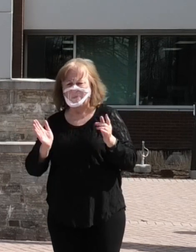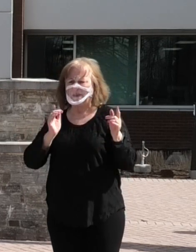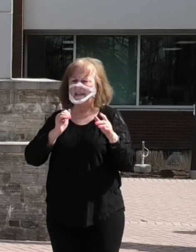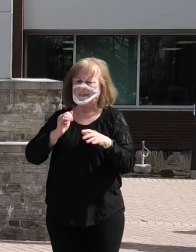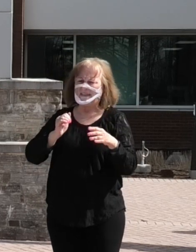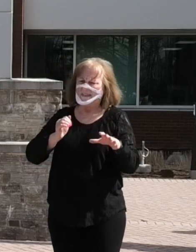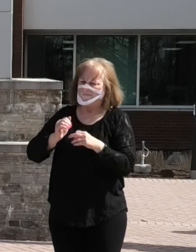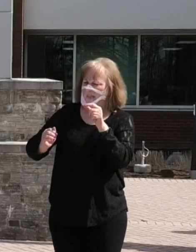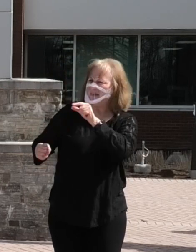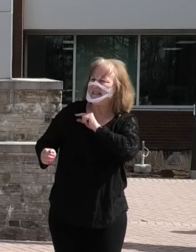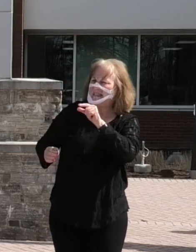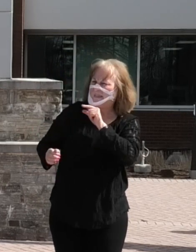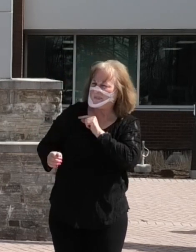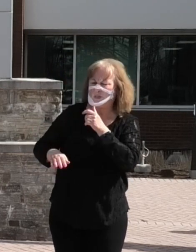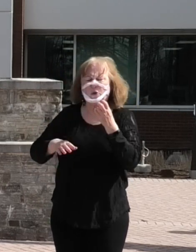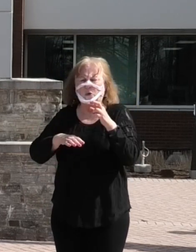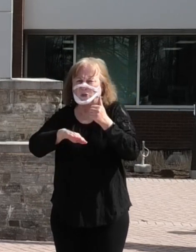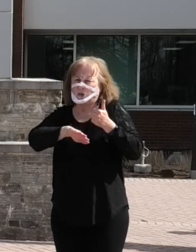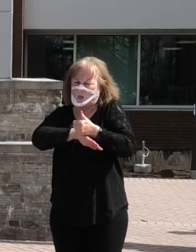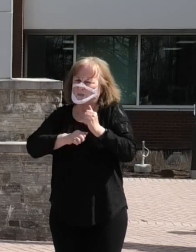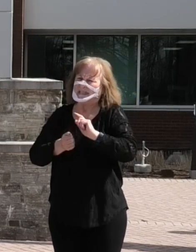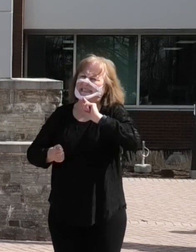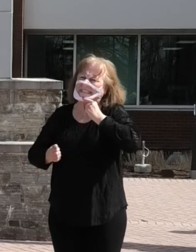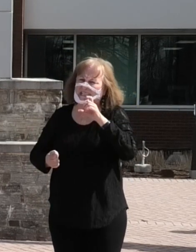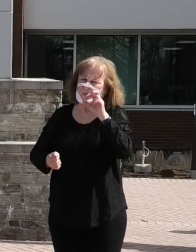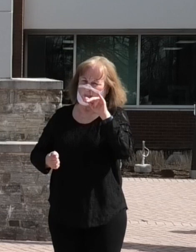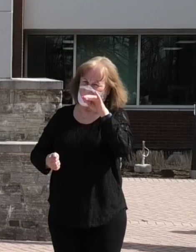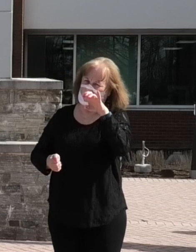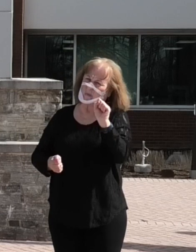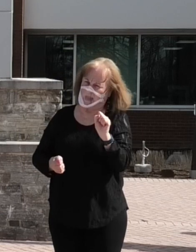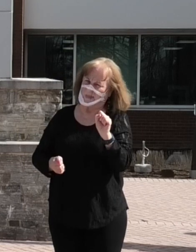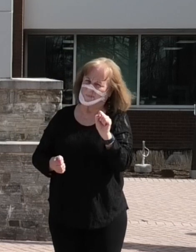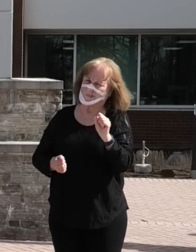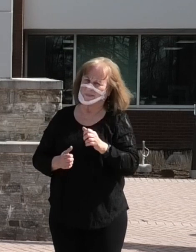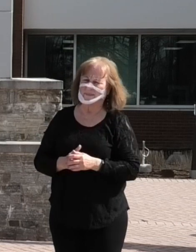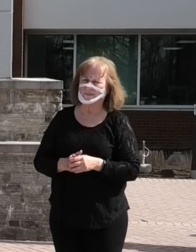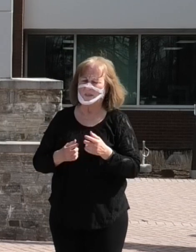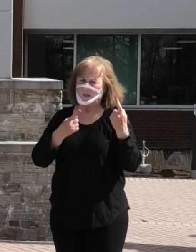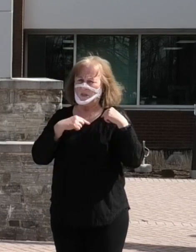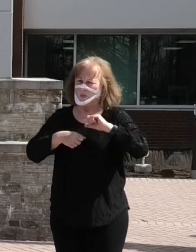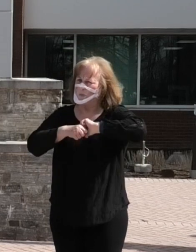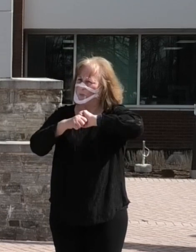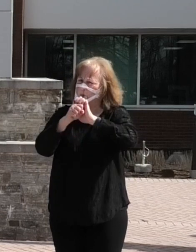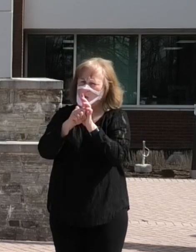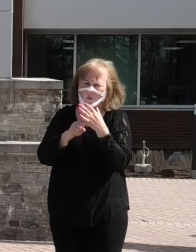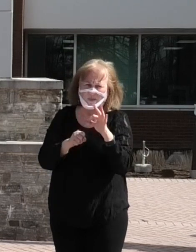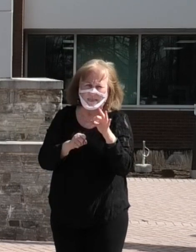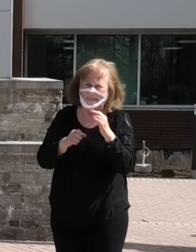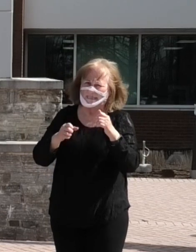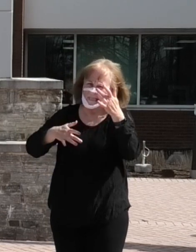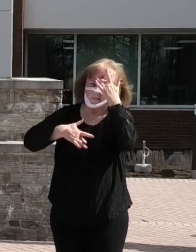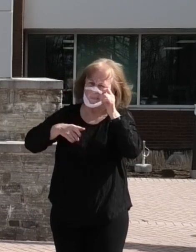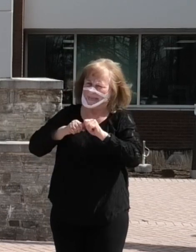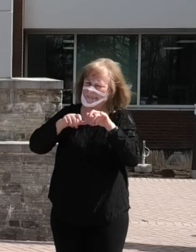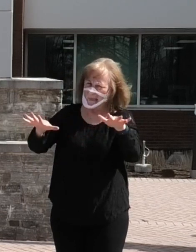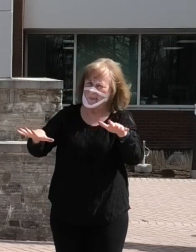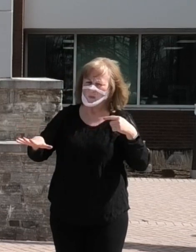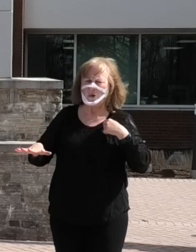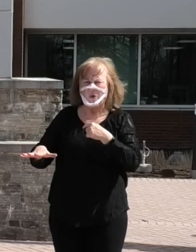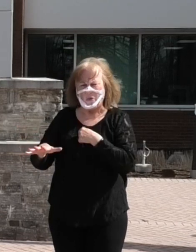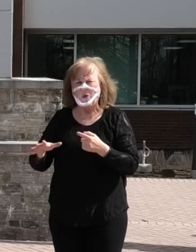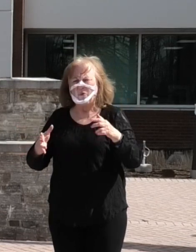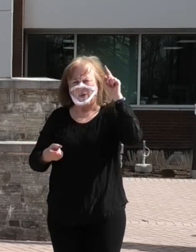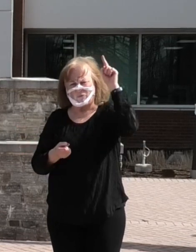convicted of or charged with serious crimes. During the COVID-19 pandemic, we